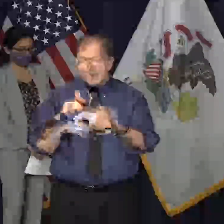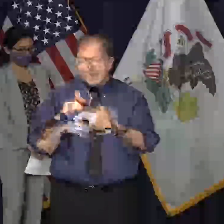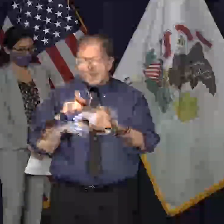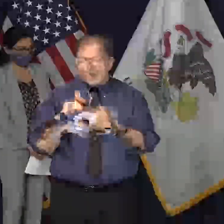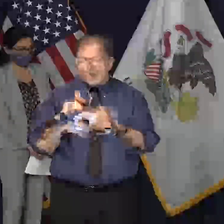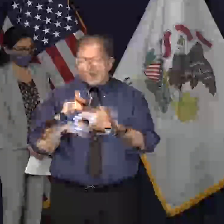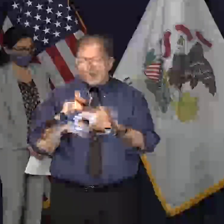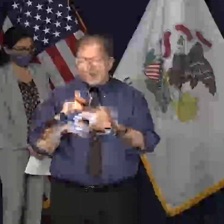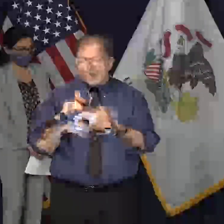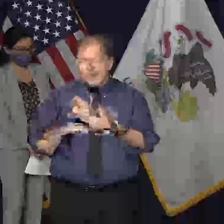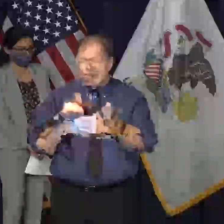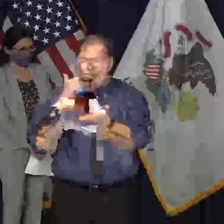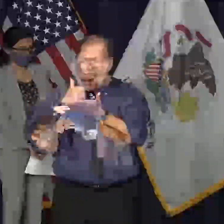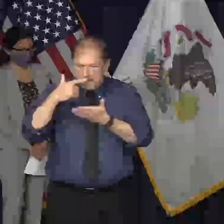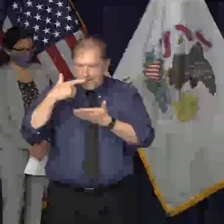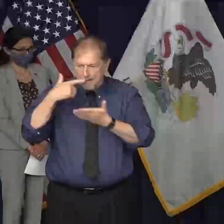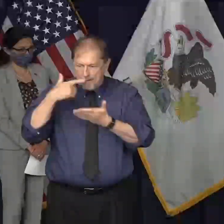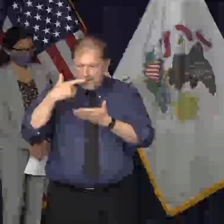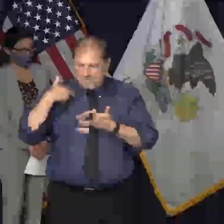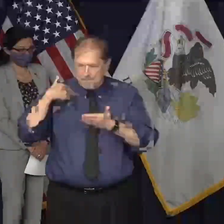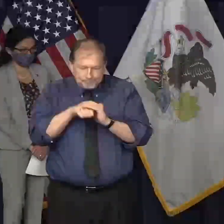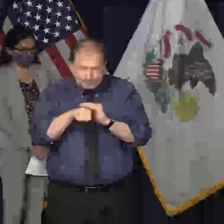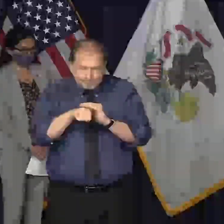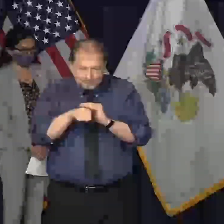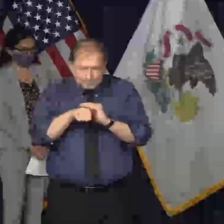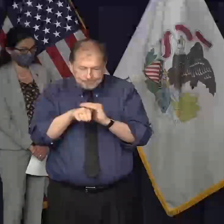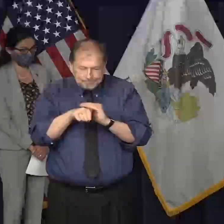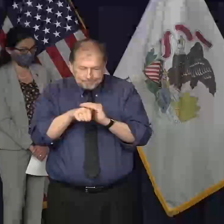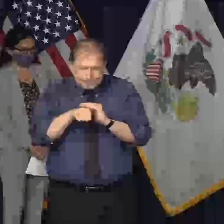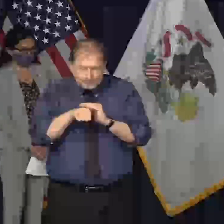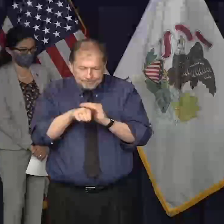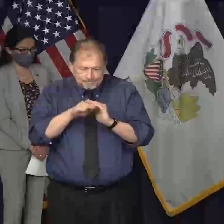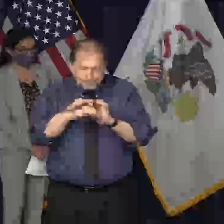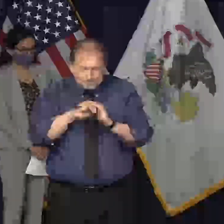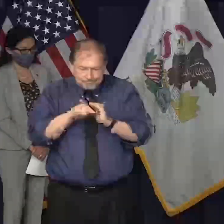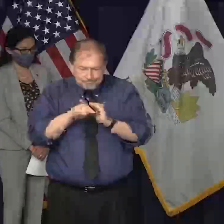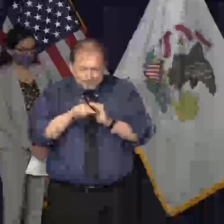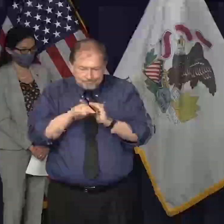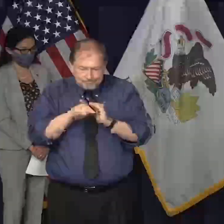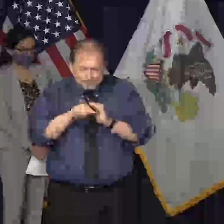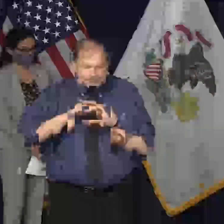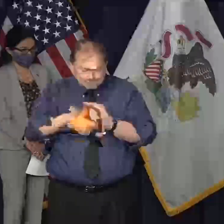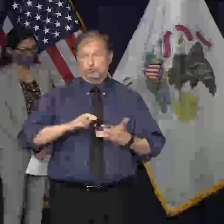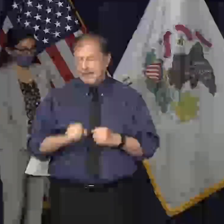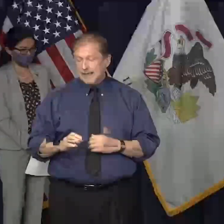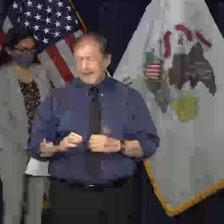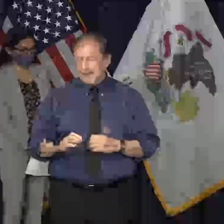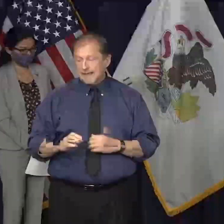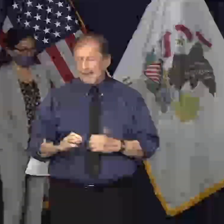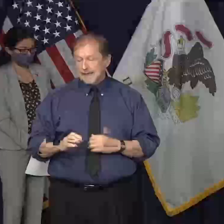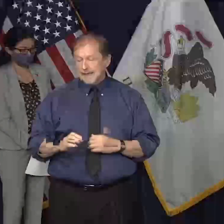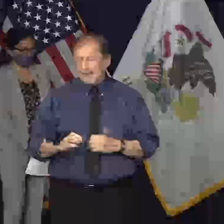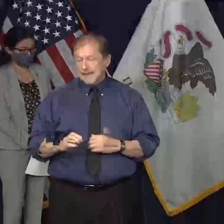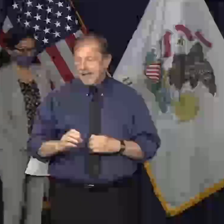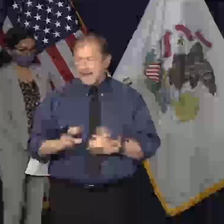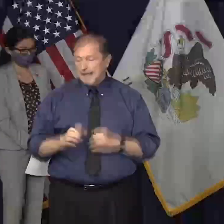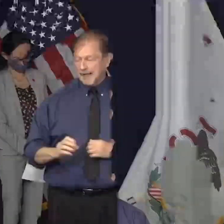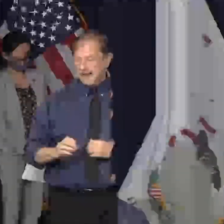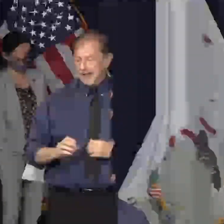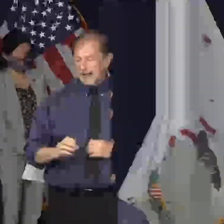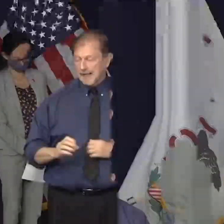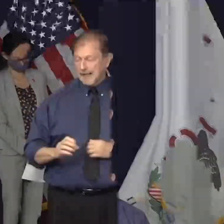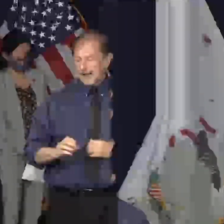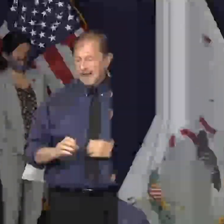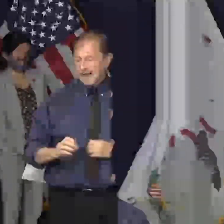Latino communities and ensure our tracking capabilities reflect Illinois' multilingual diversity. On